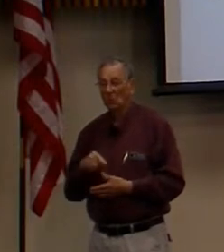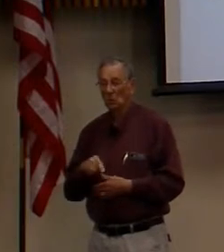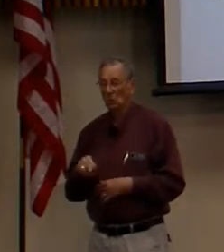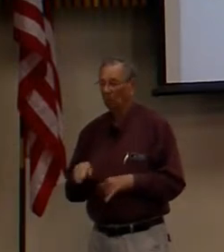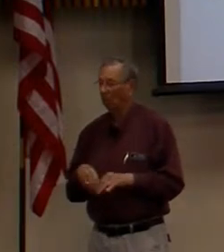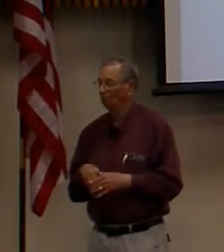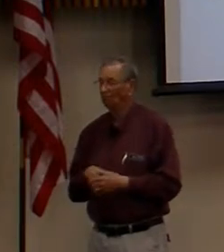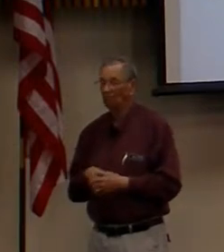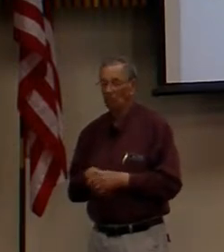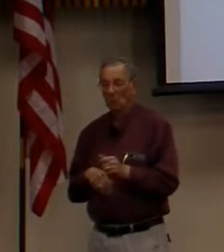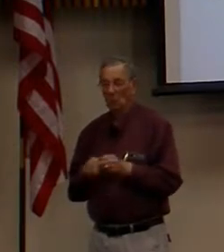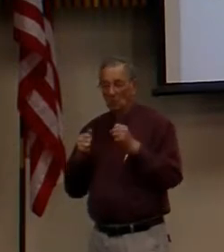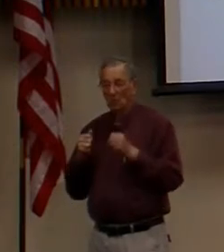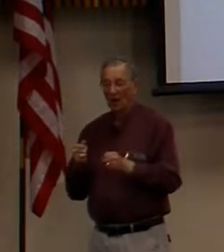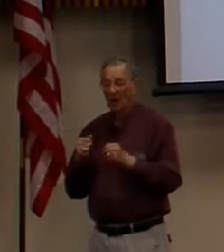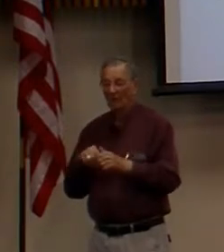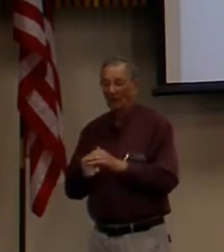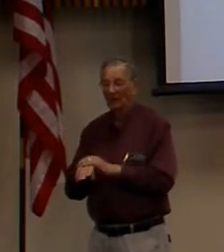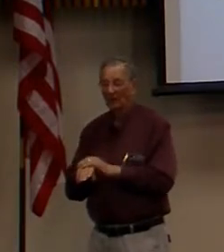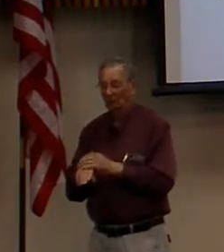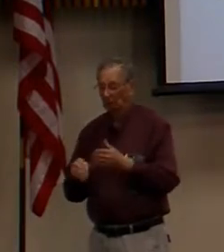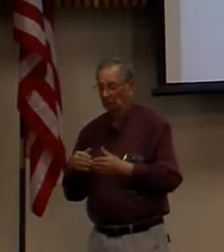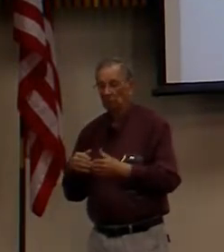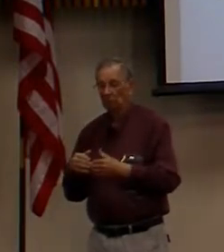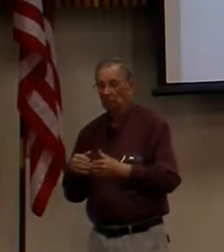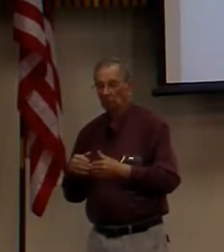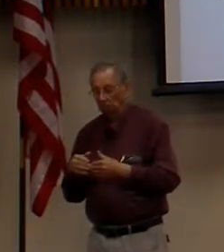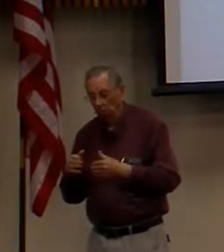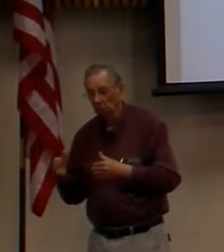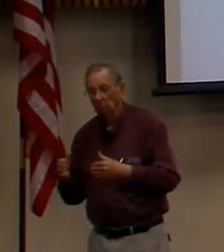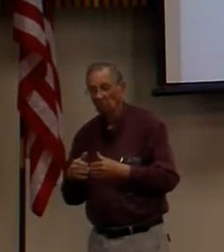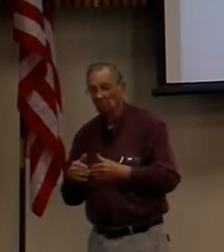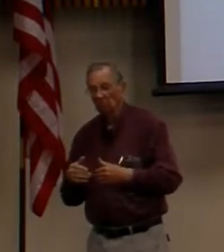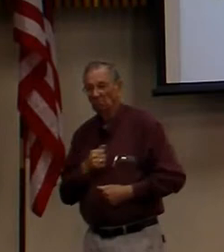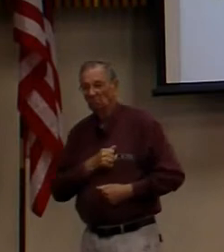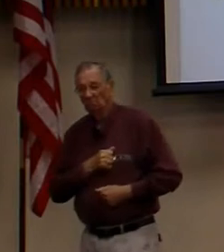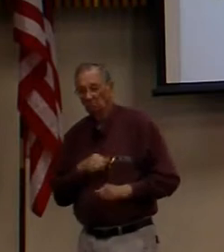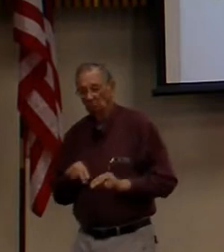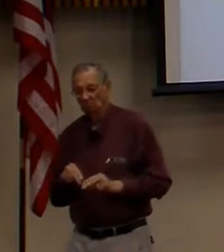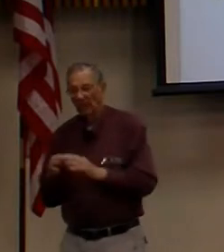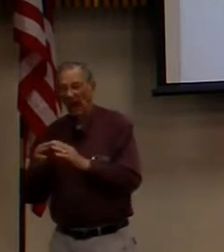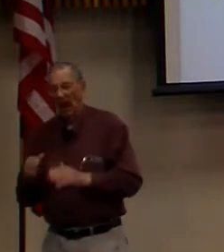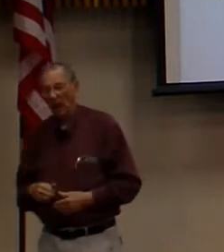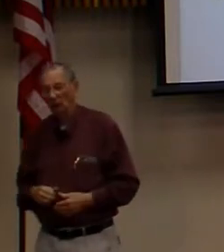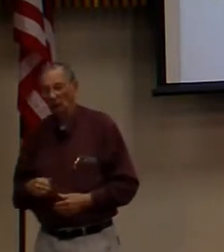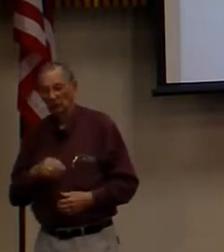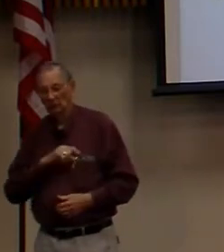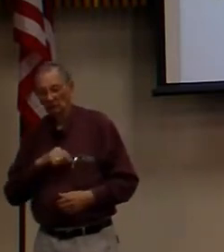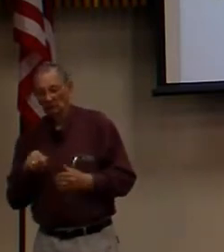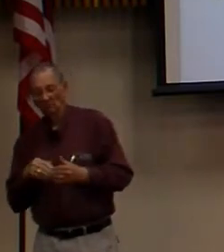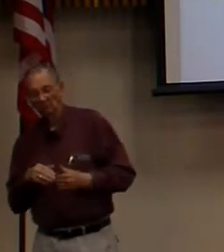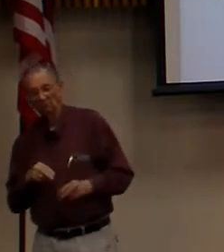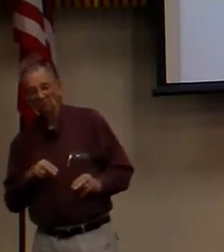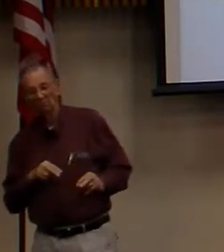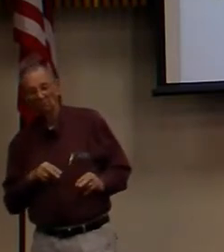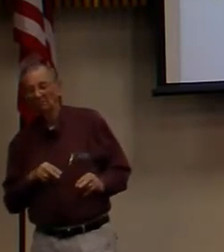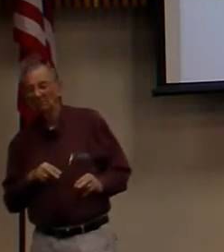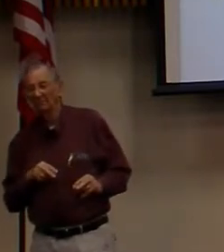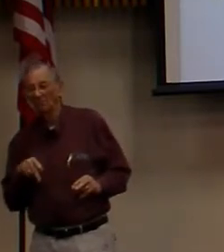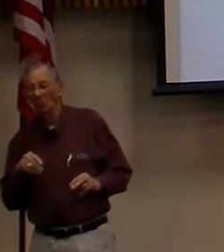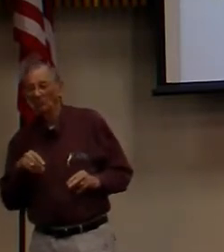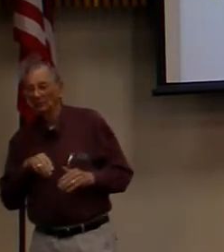walk in or you drive into a gate, there's a guard, there's a little house, you know, a little guard